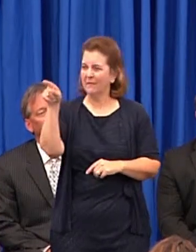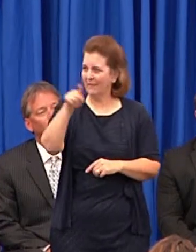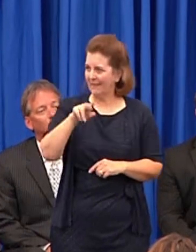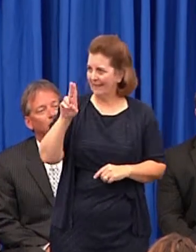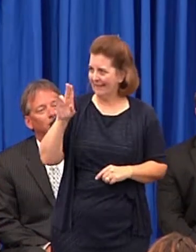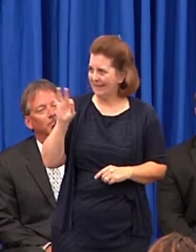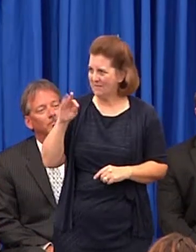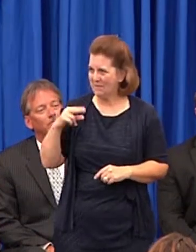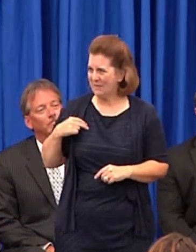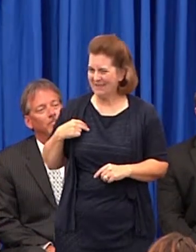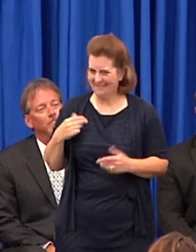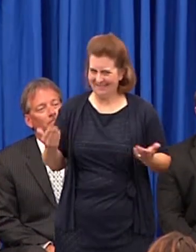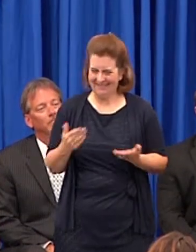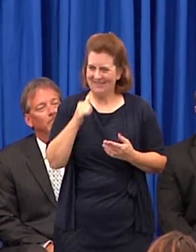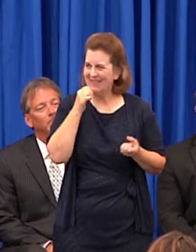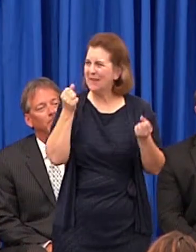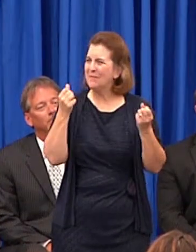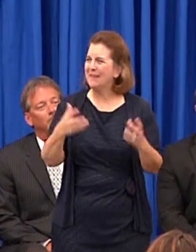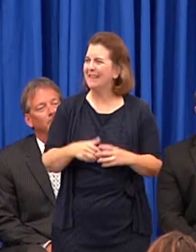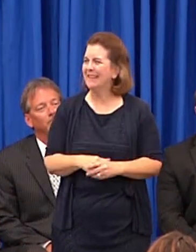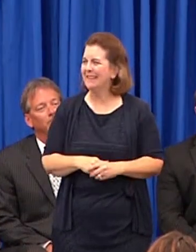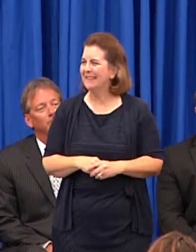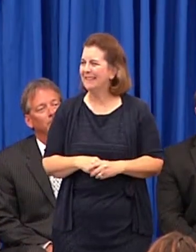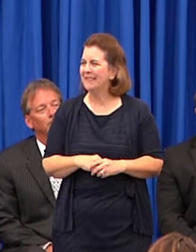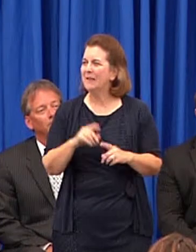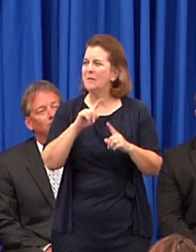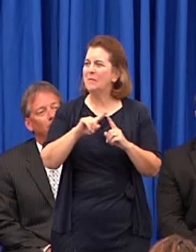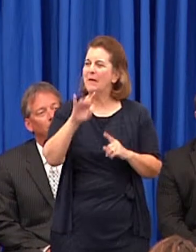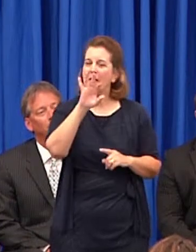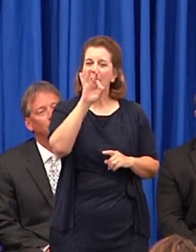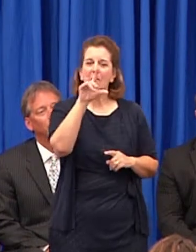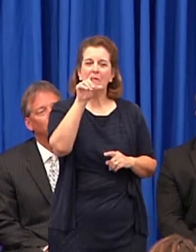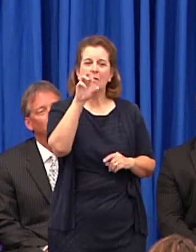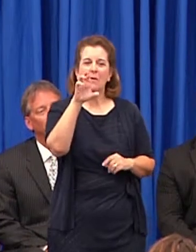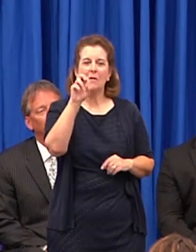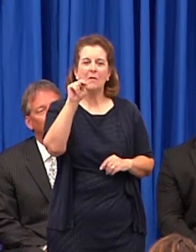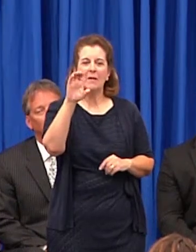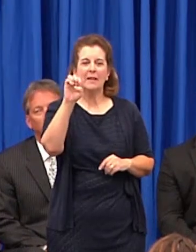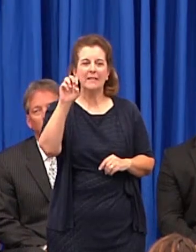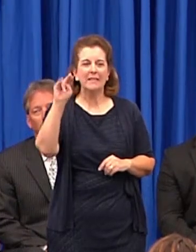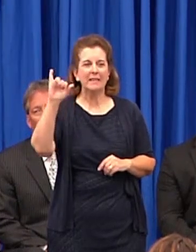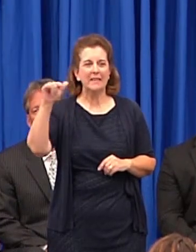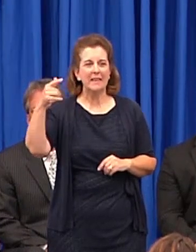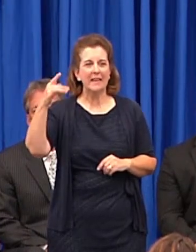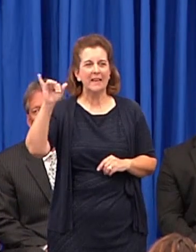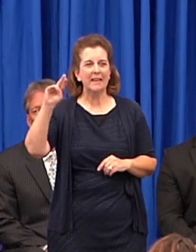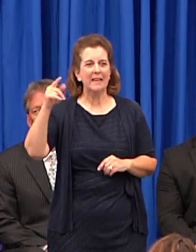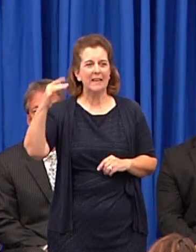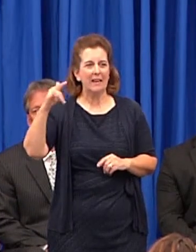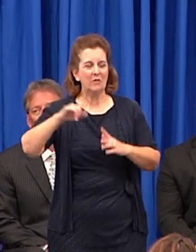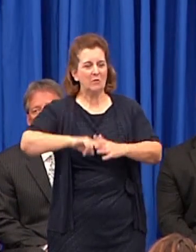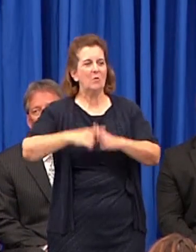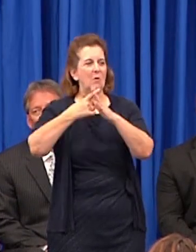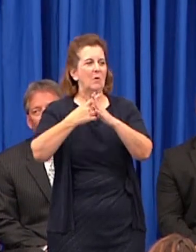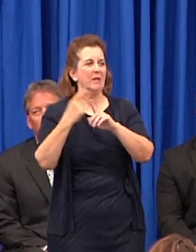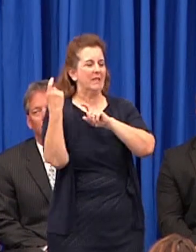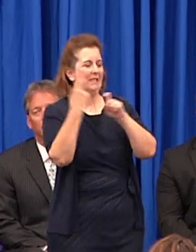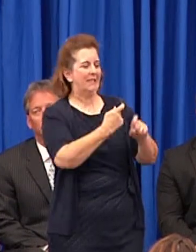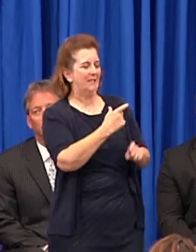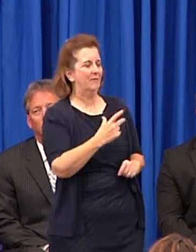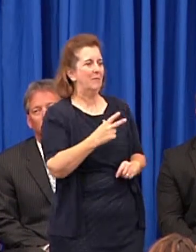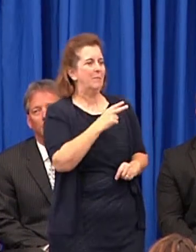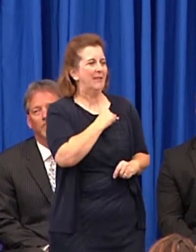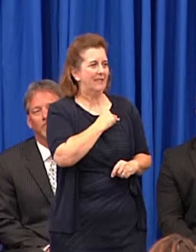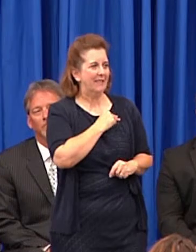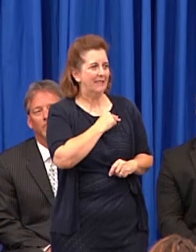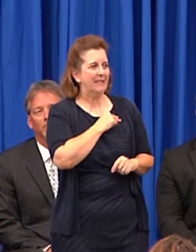here. Florence Nightingale honored her nurses with a pin for their accomplishments. And still today we do the same thing, to recognize